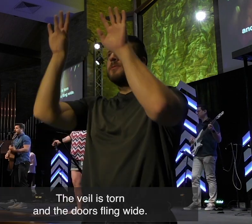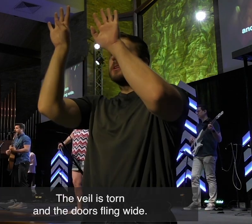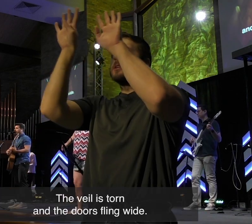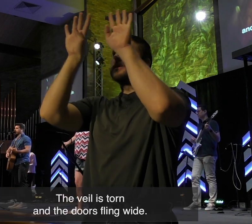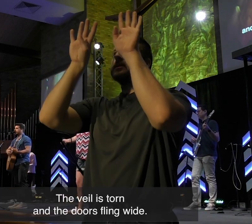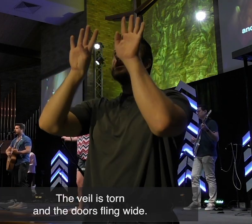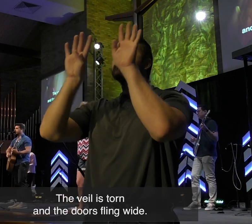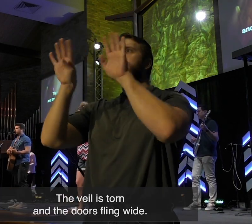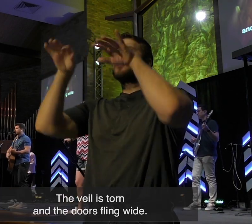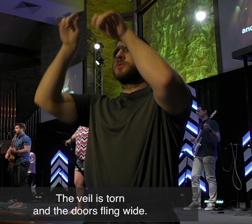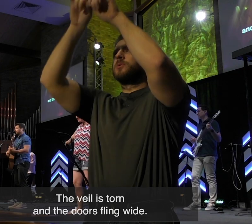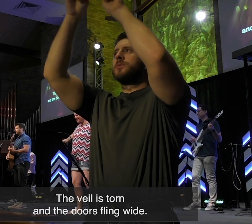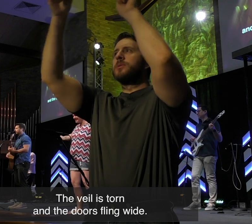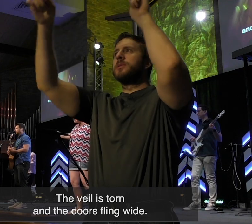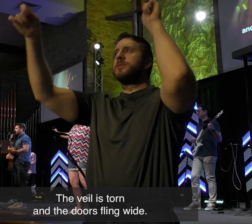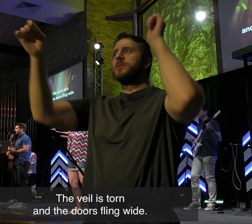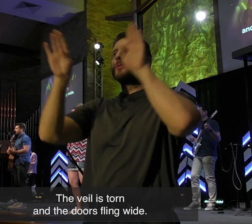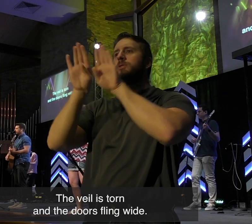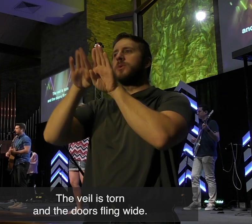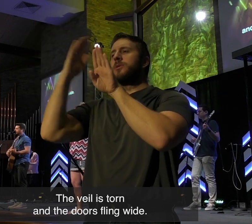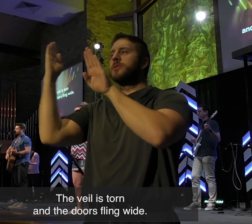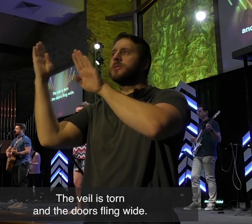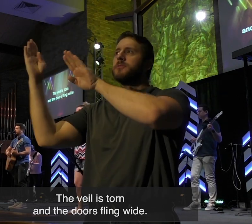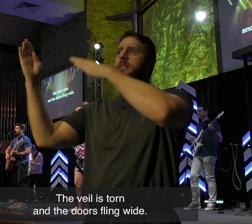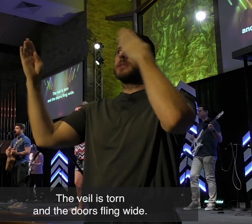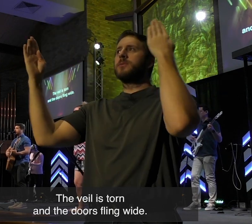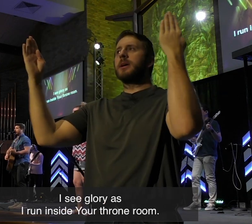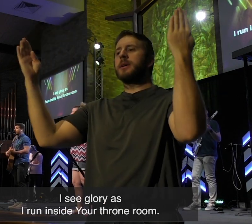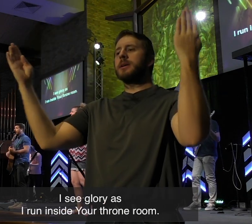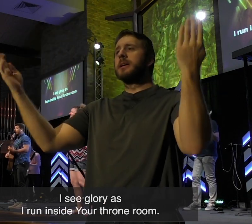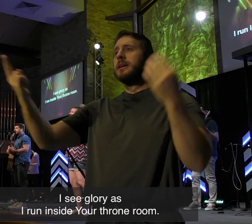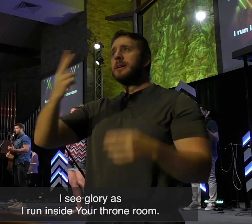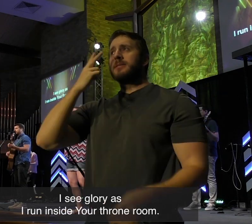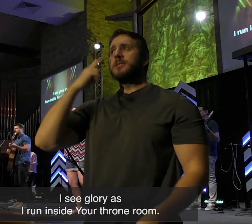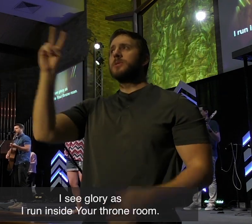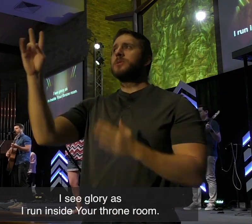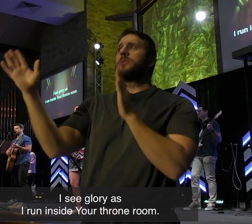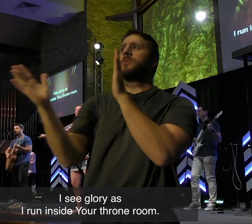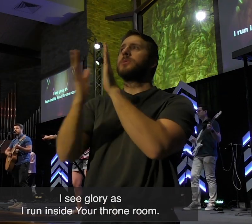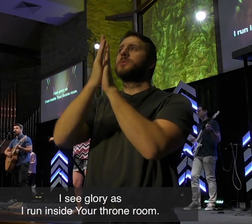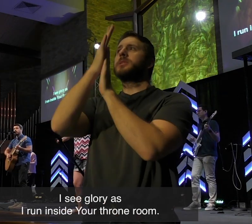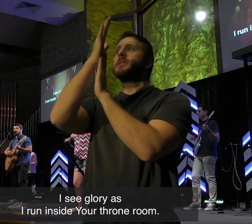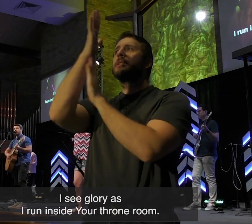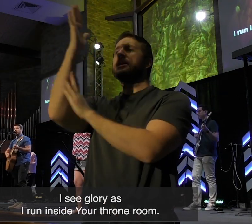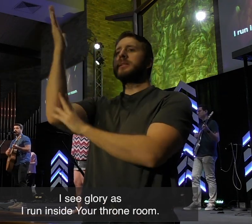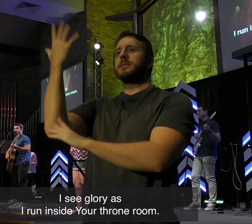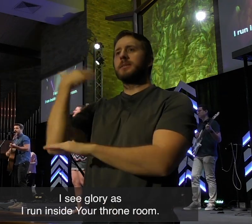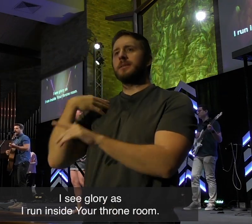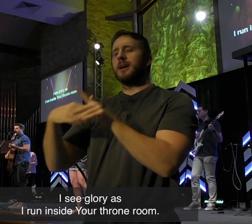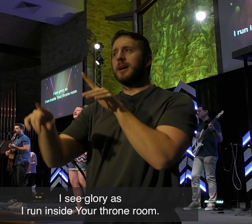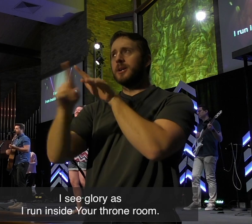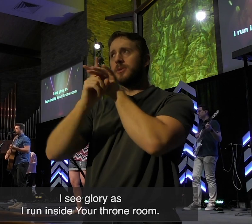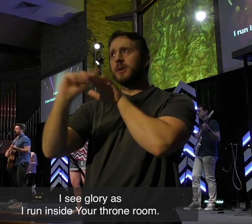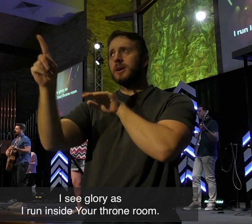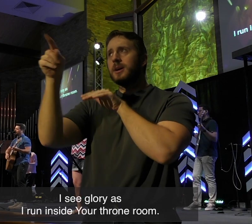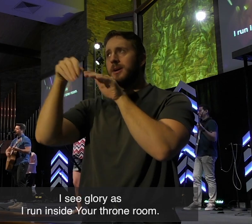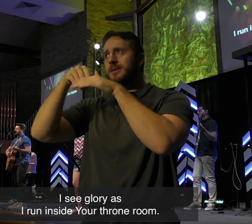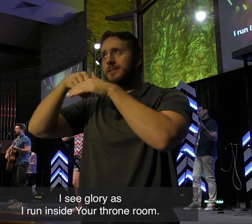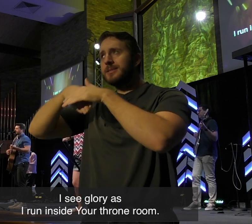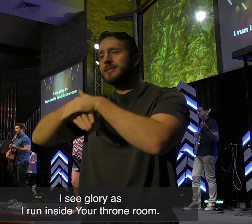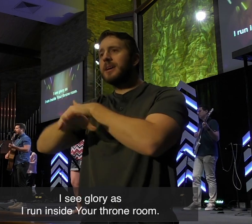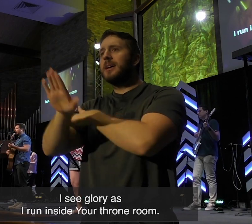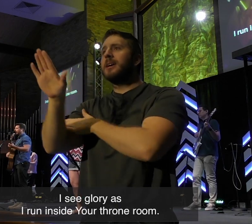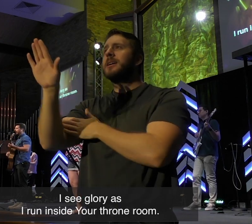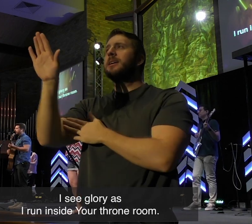The veil is torn and the doors fling wide. I see glory as I